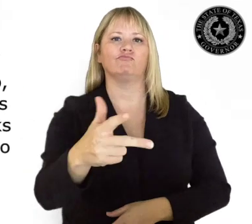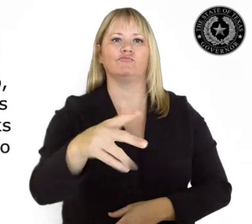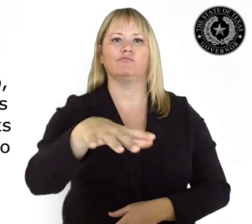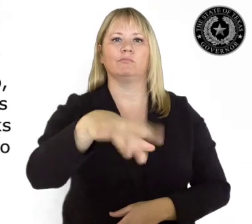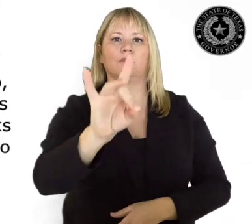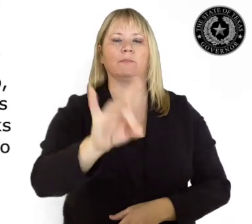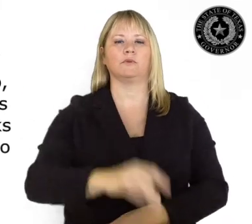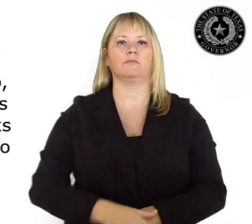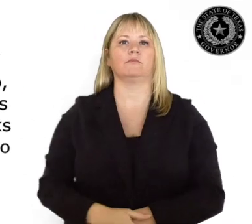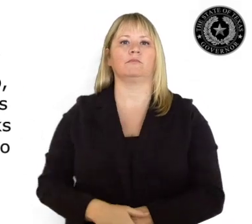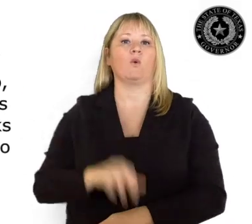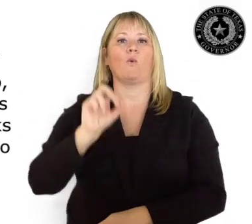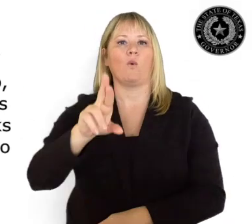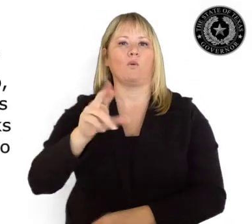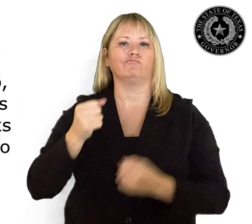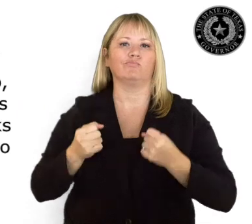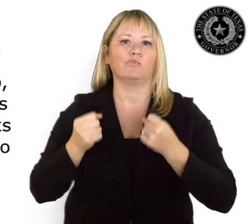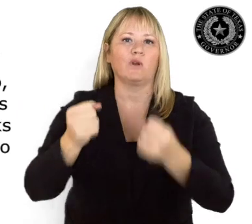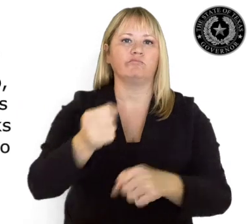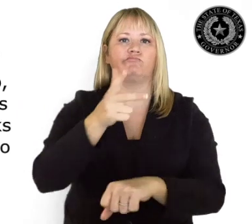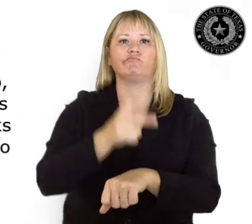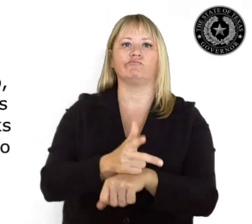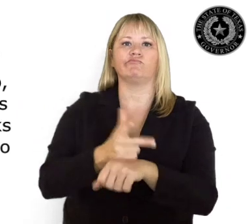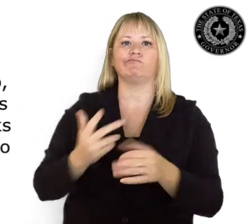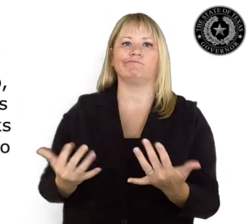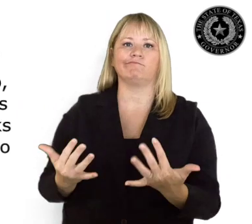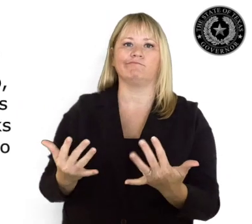the extent authorized by TABC.